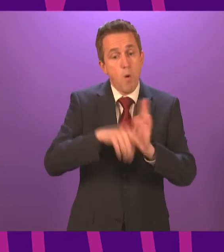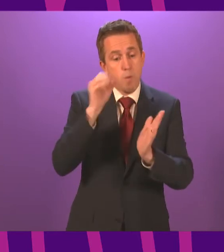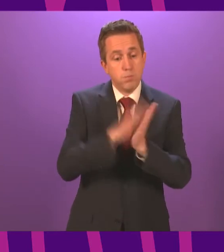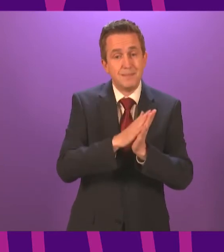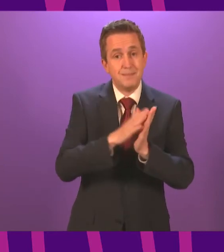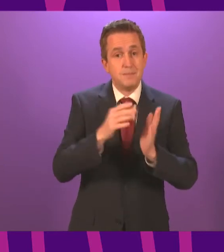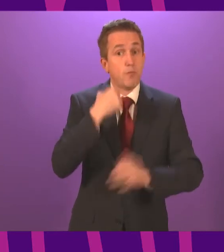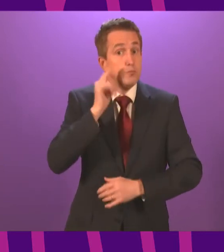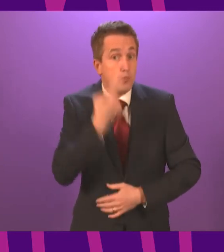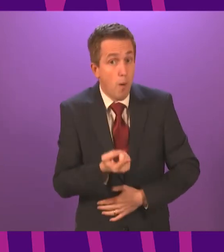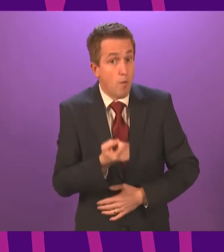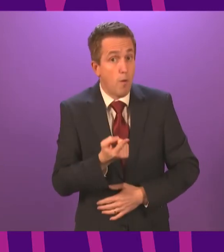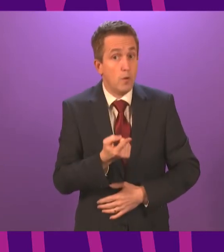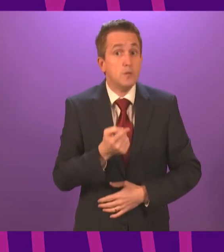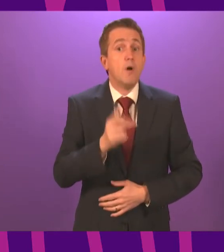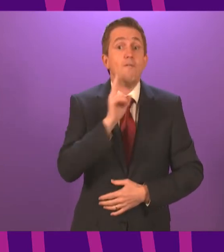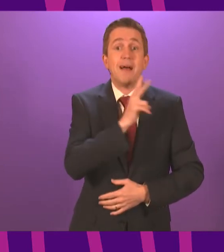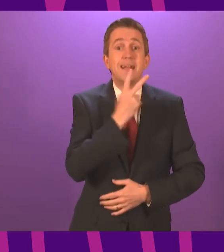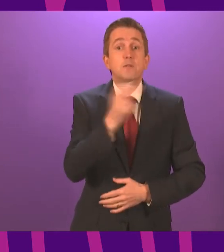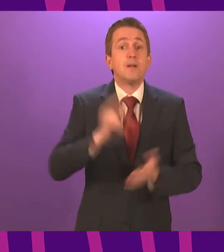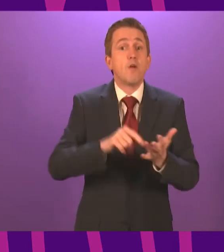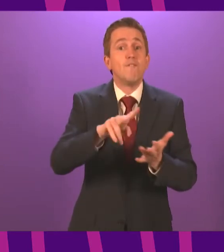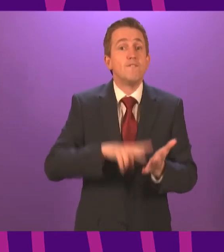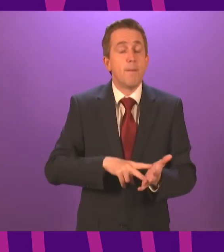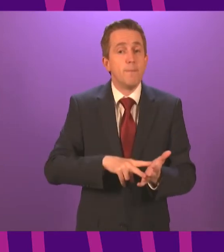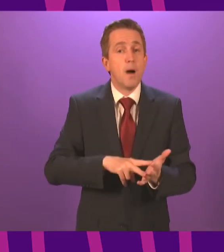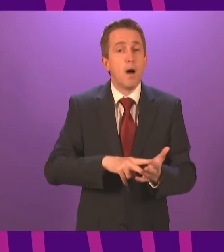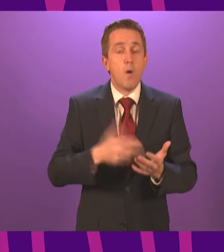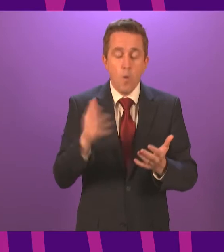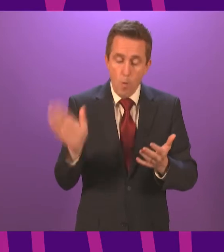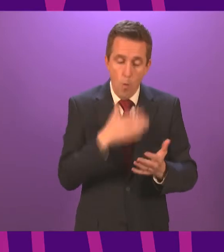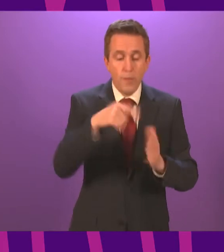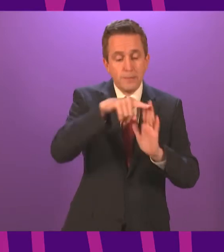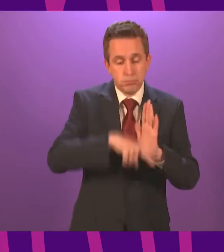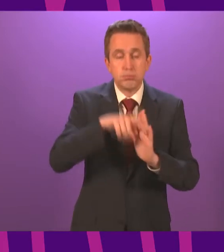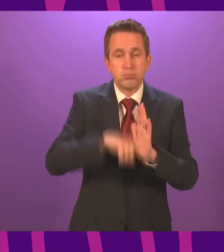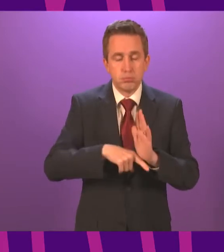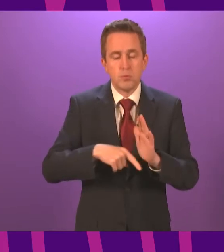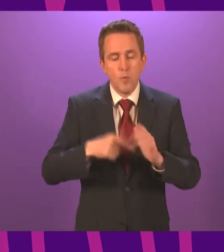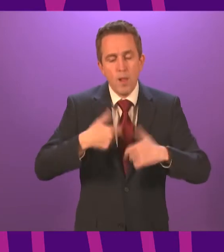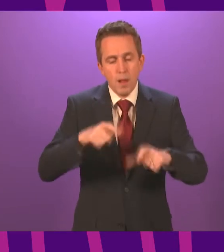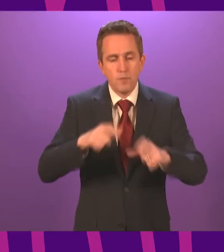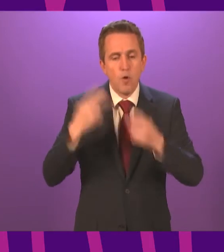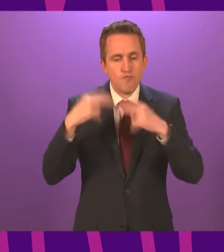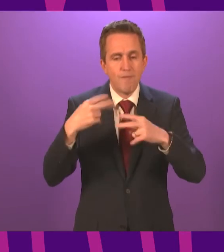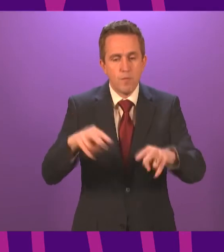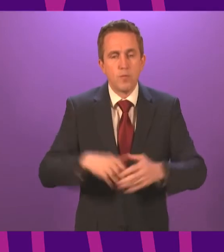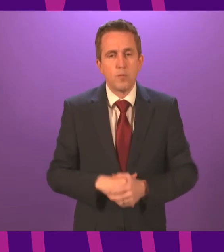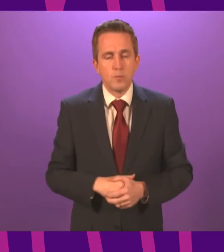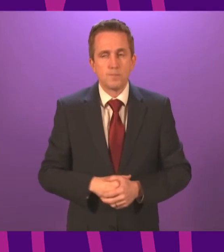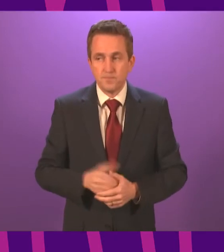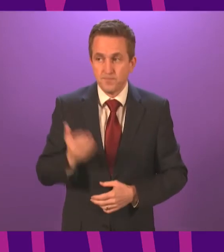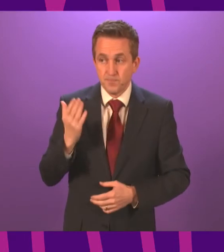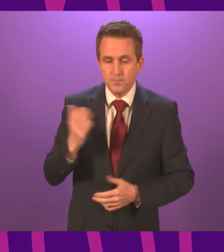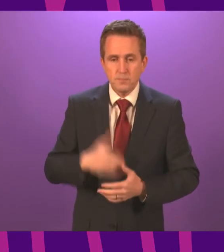from tomorrow, Friday the 20th of November. As with all measures, they will, of course, be kept under review. Liam Kerr. Very grateful